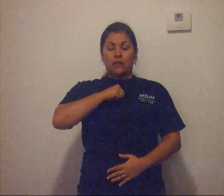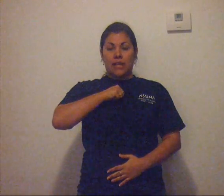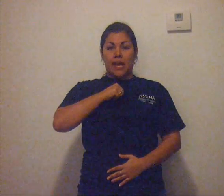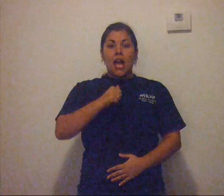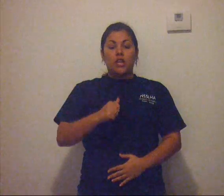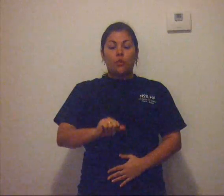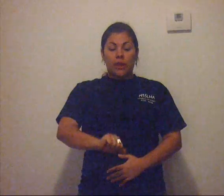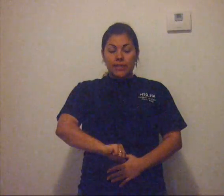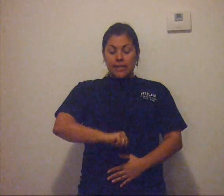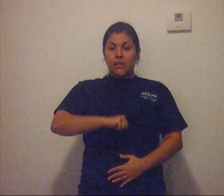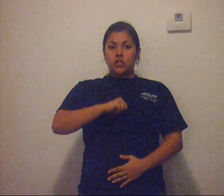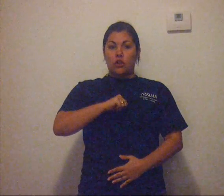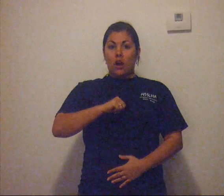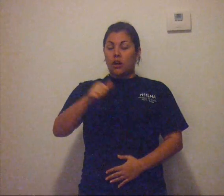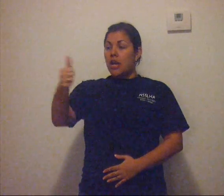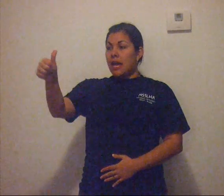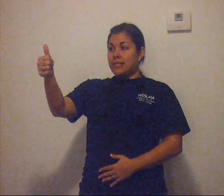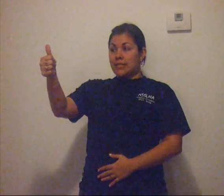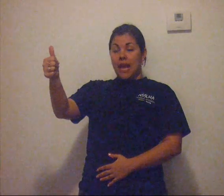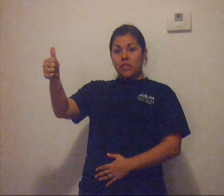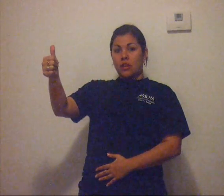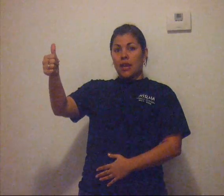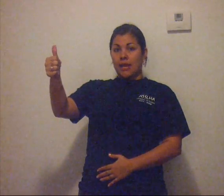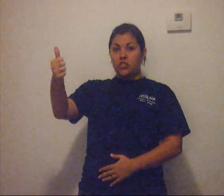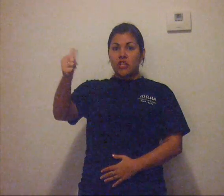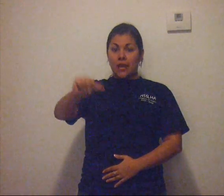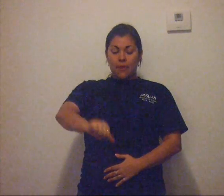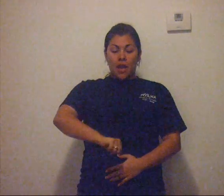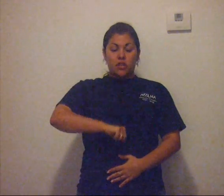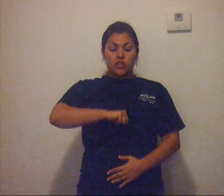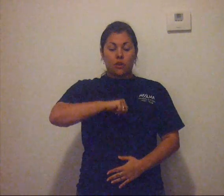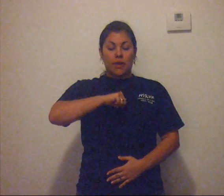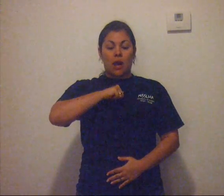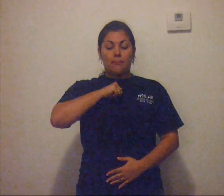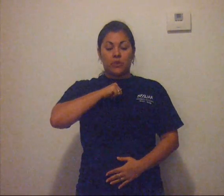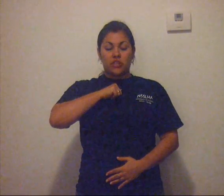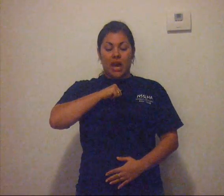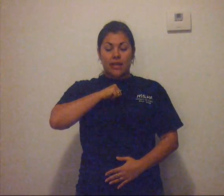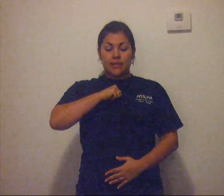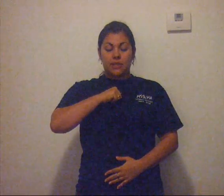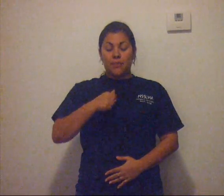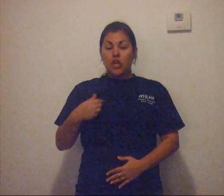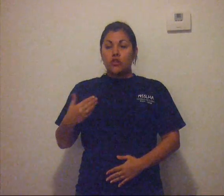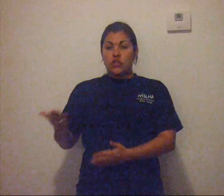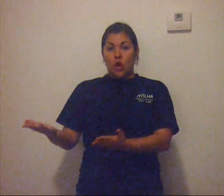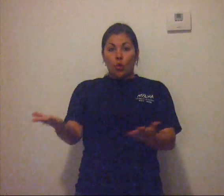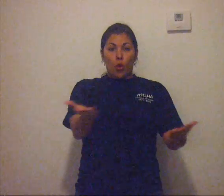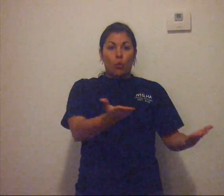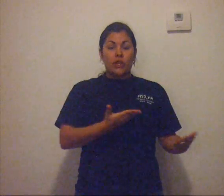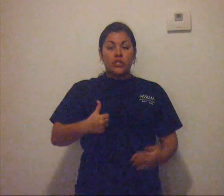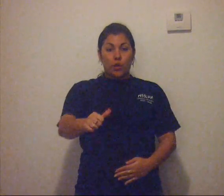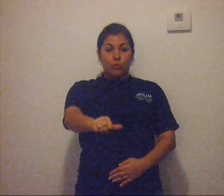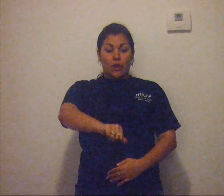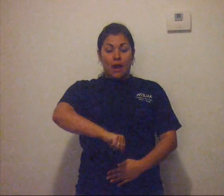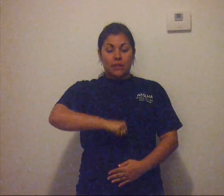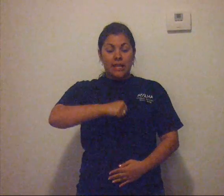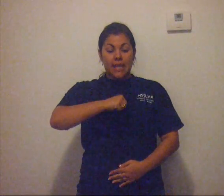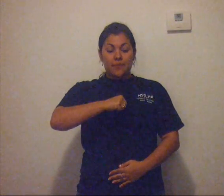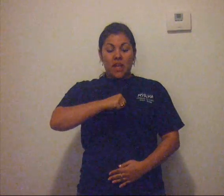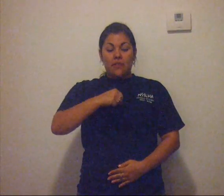"proudly." And you want to stand strong. It's a 10 hand shape, just going up your chest. So "what so proudly," then